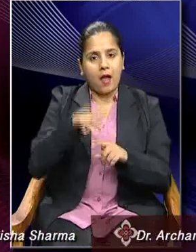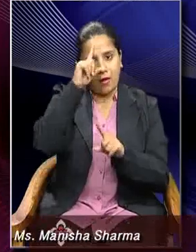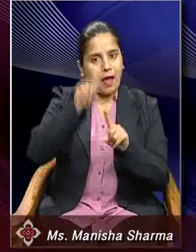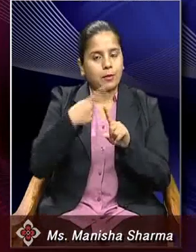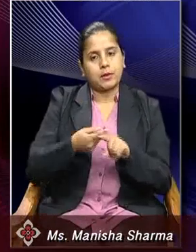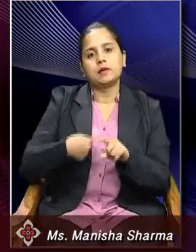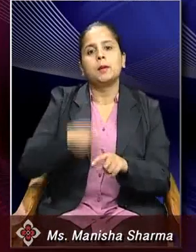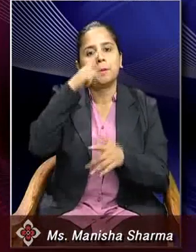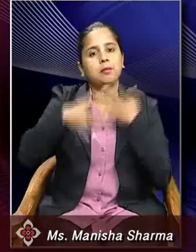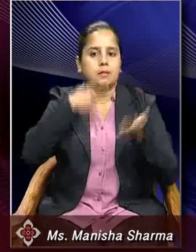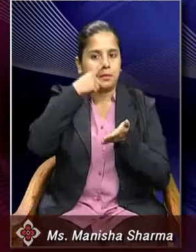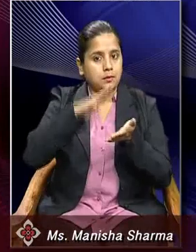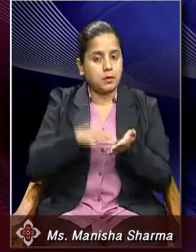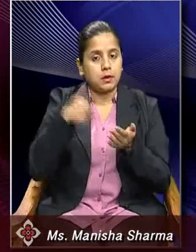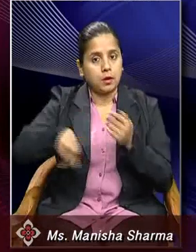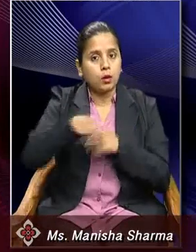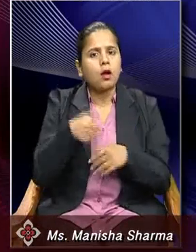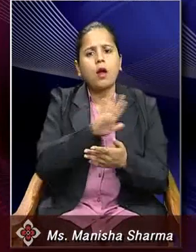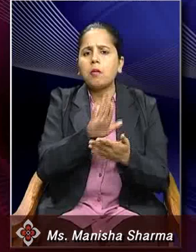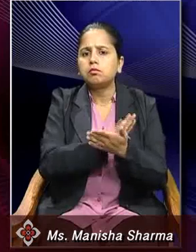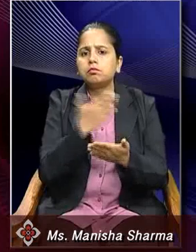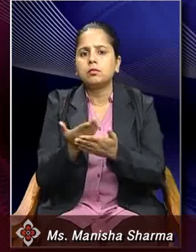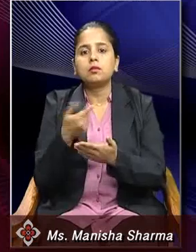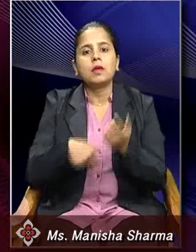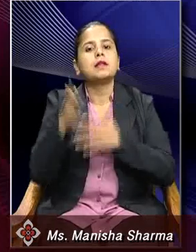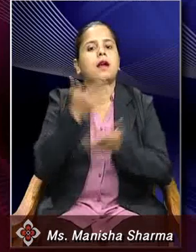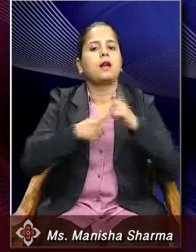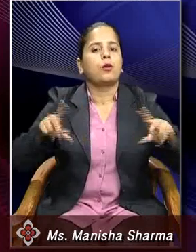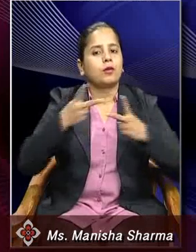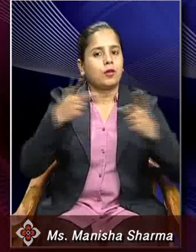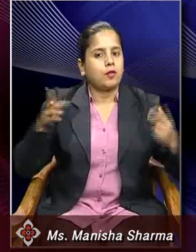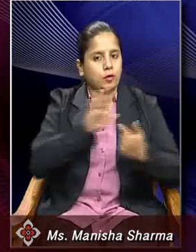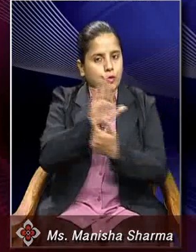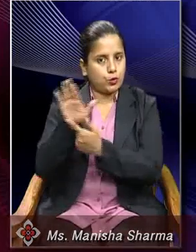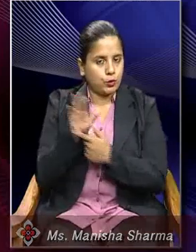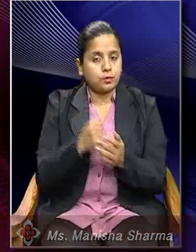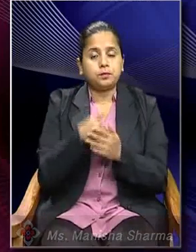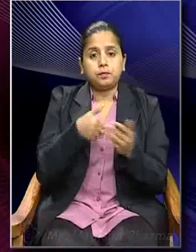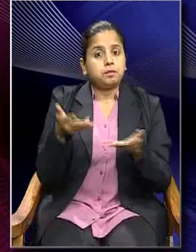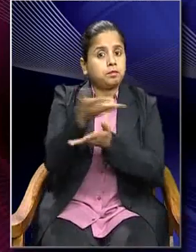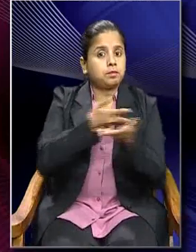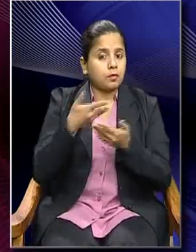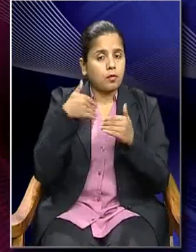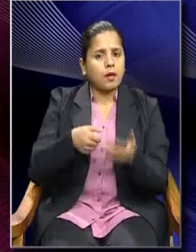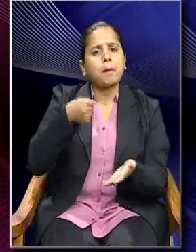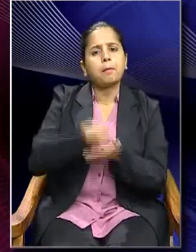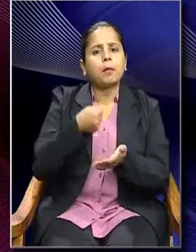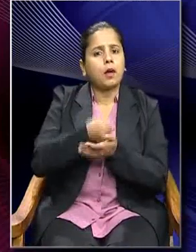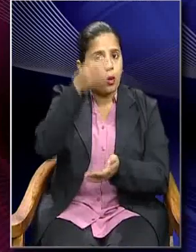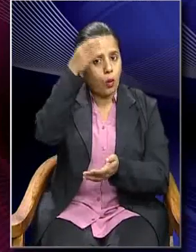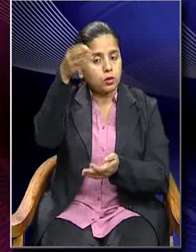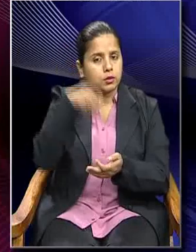Ms. Manisha. She is going to translate the language in sign language. For discussion we are having basic concept